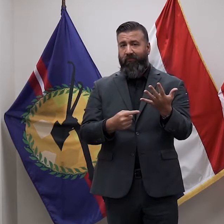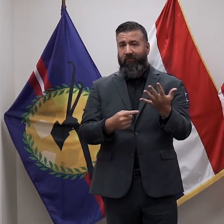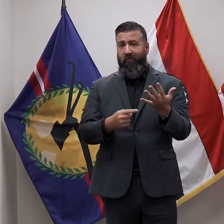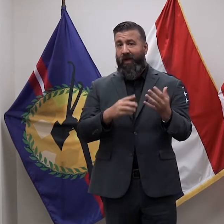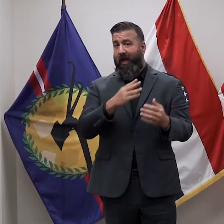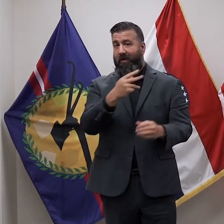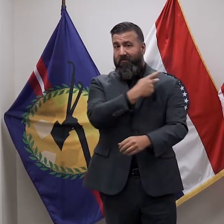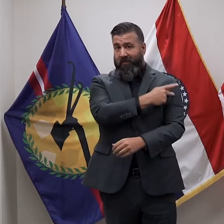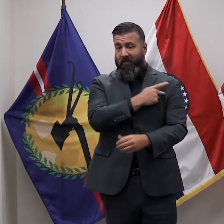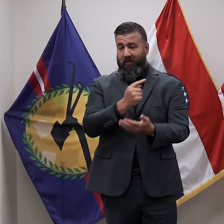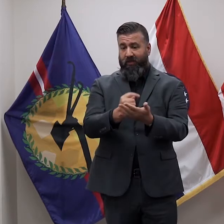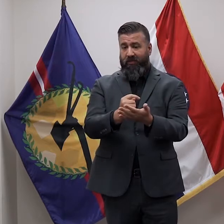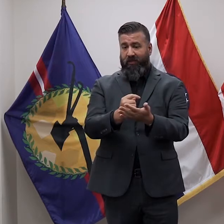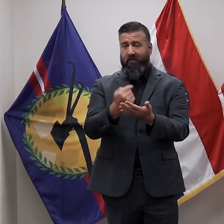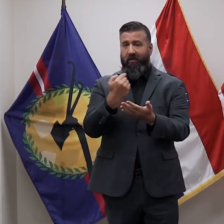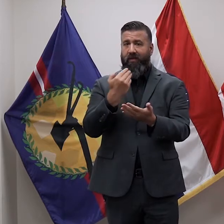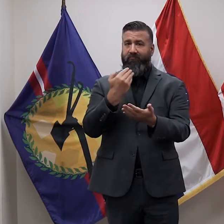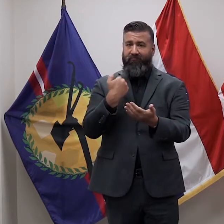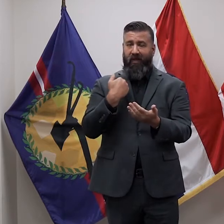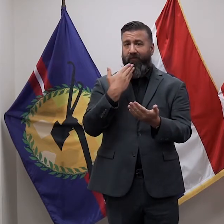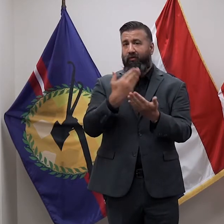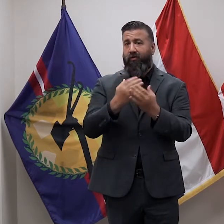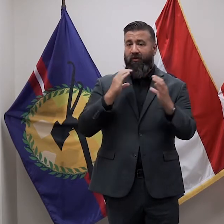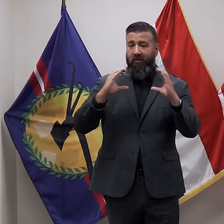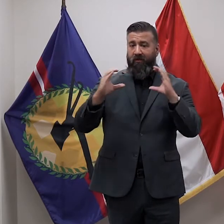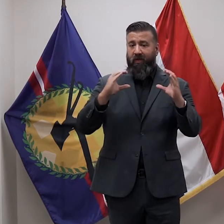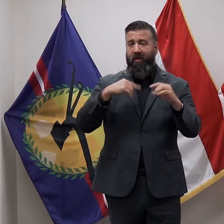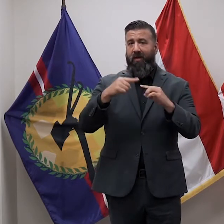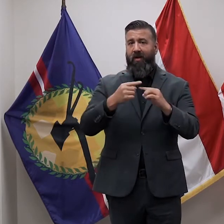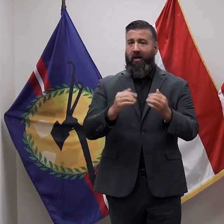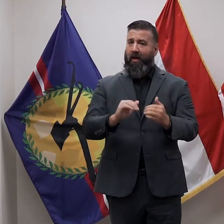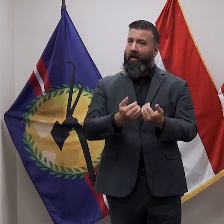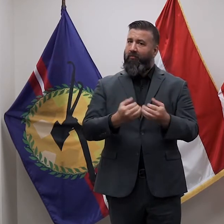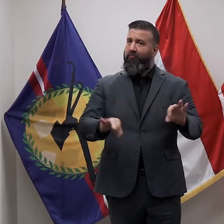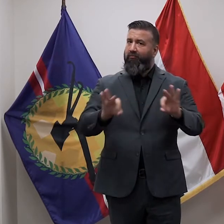order to have good conversations about the value of vaccination.